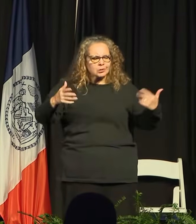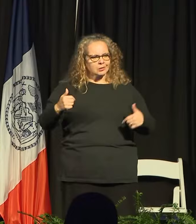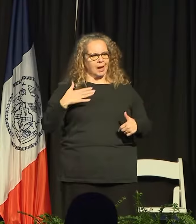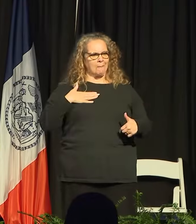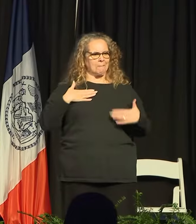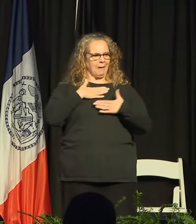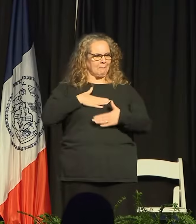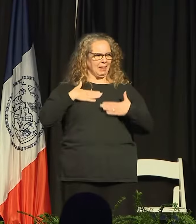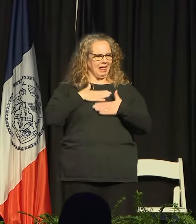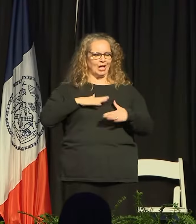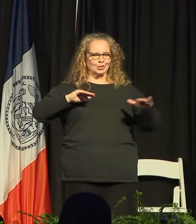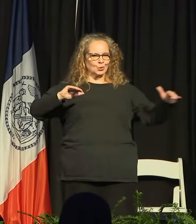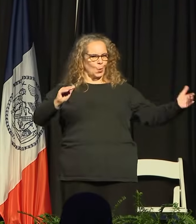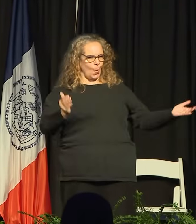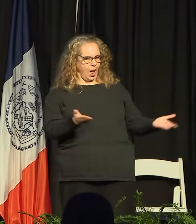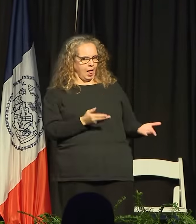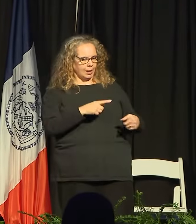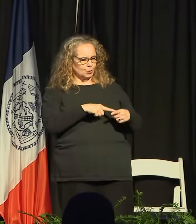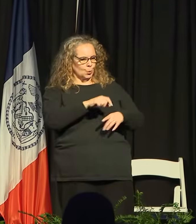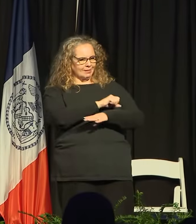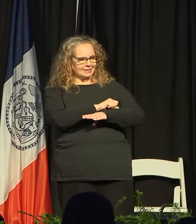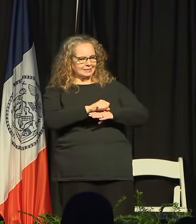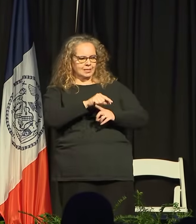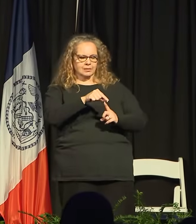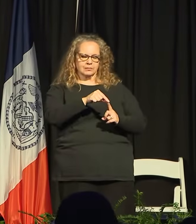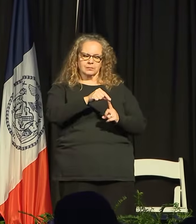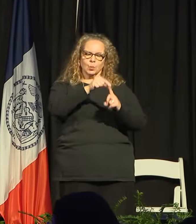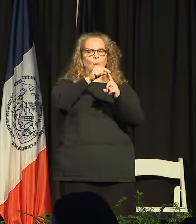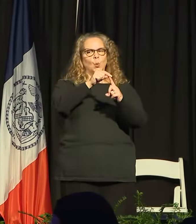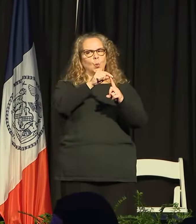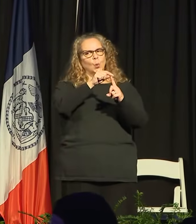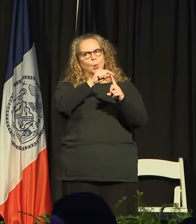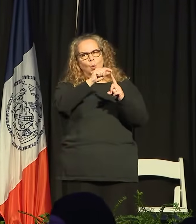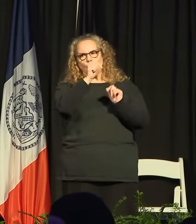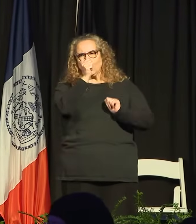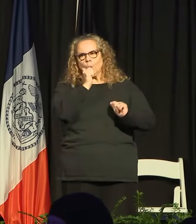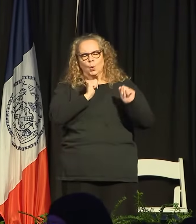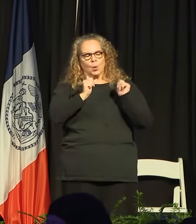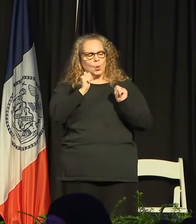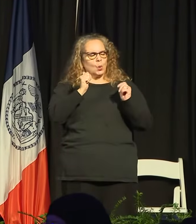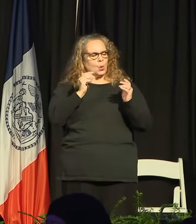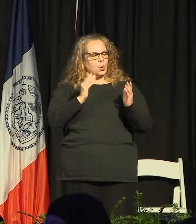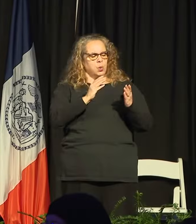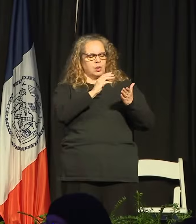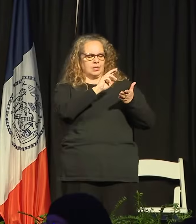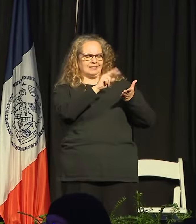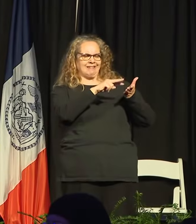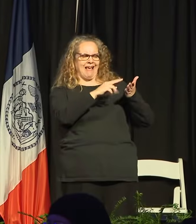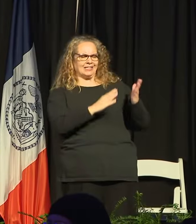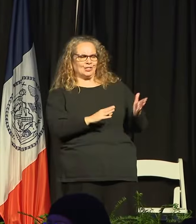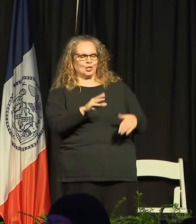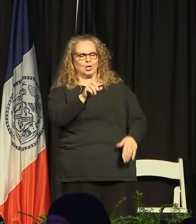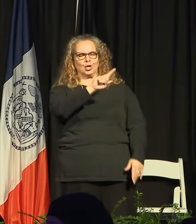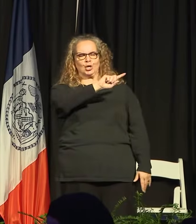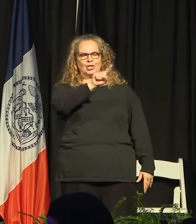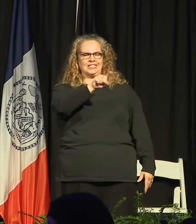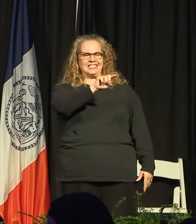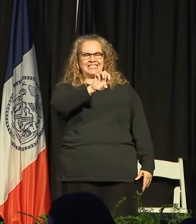to welcome to the stage the exceptional artist and force for change, Z. Sean